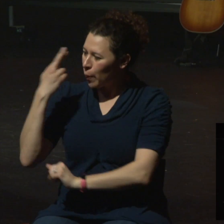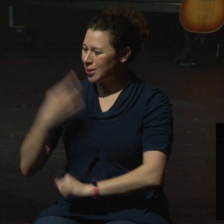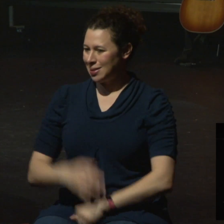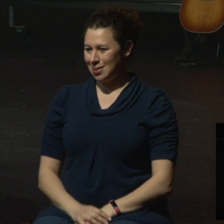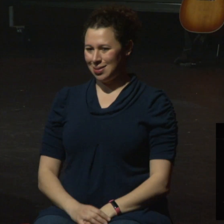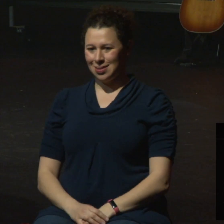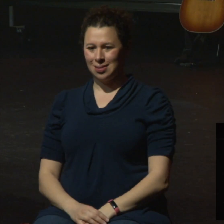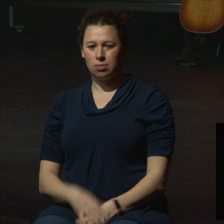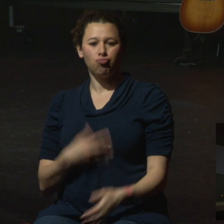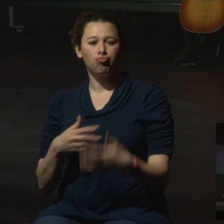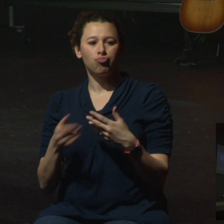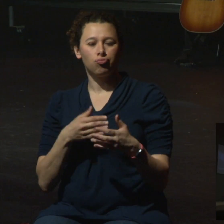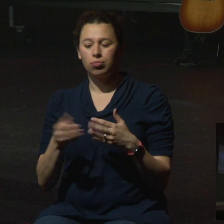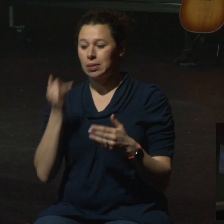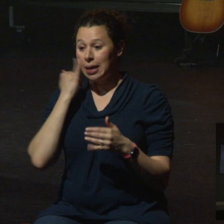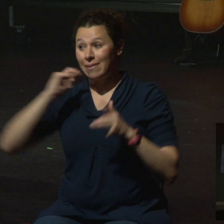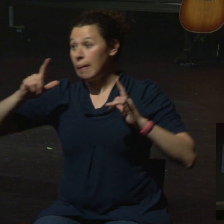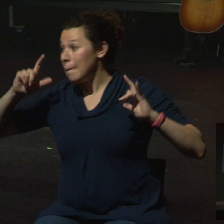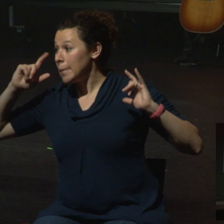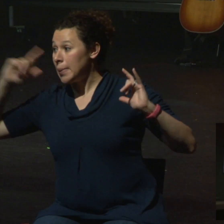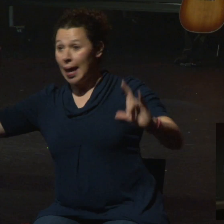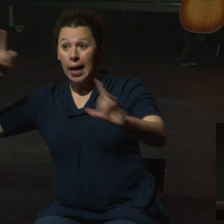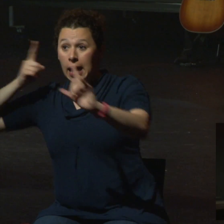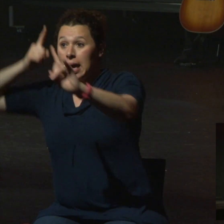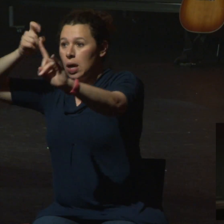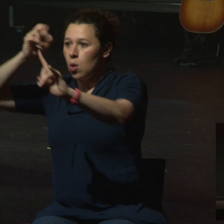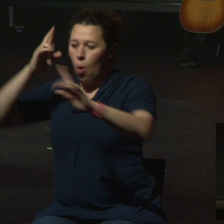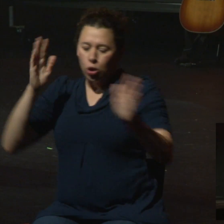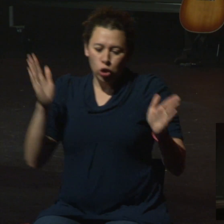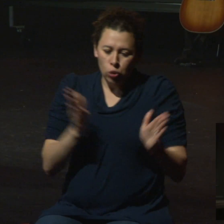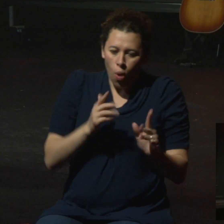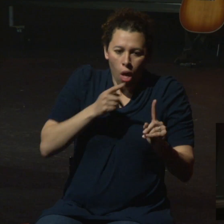Whether it's big or small, we got a purpose.